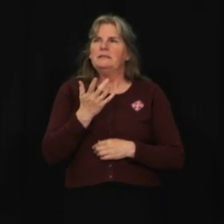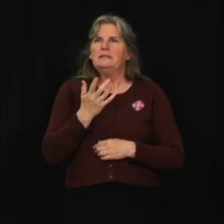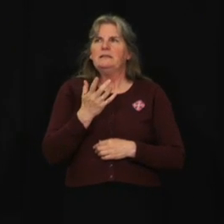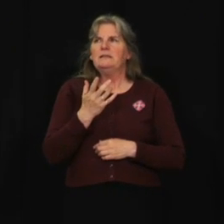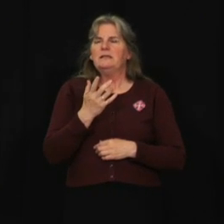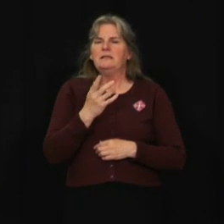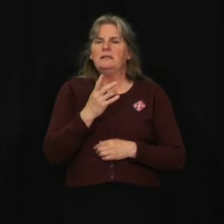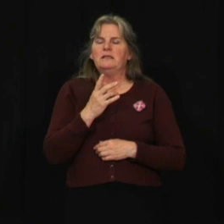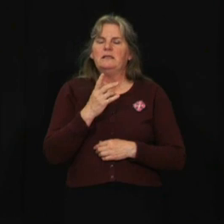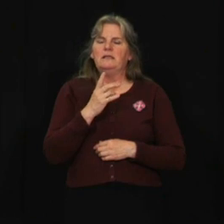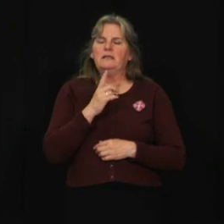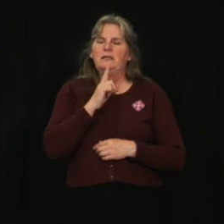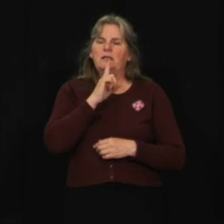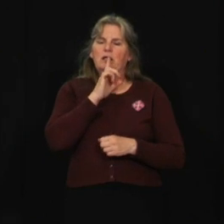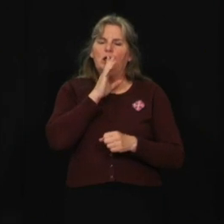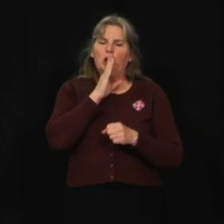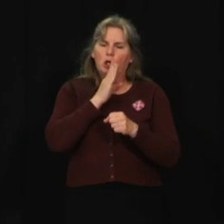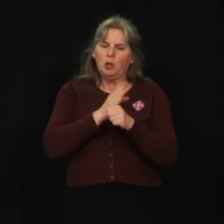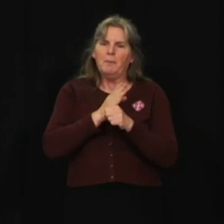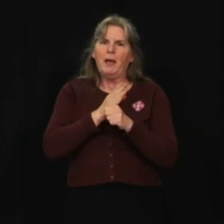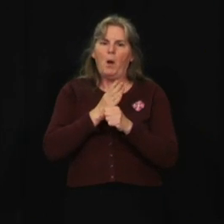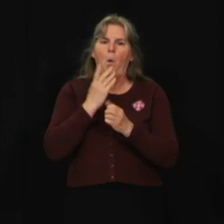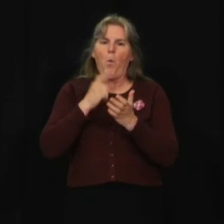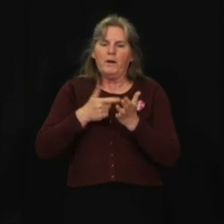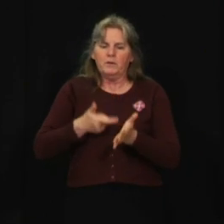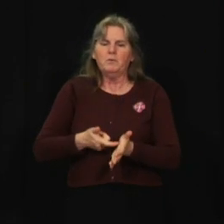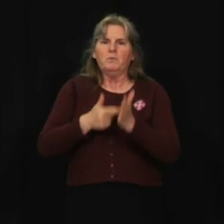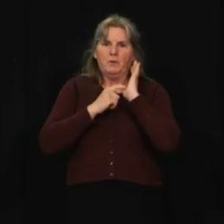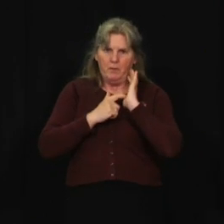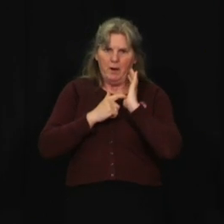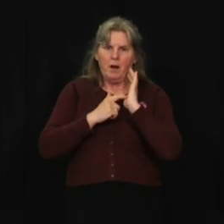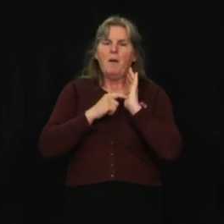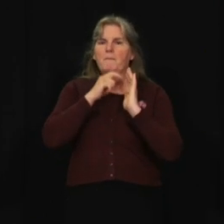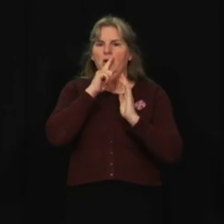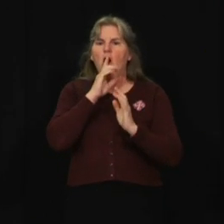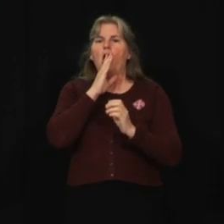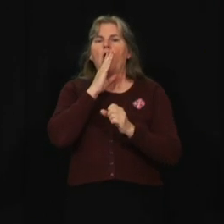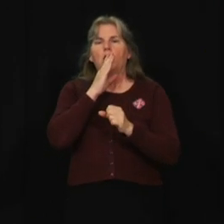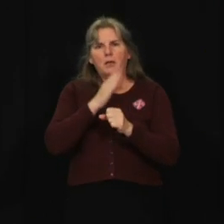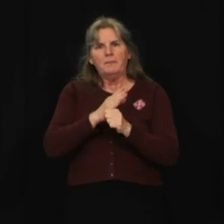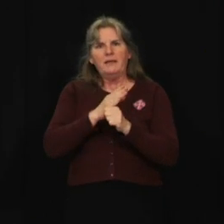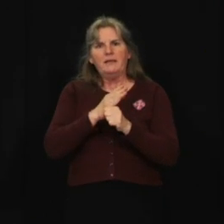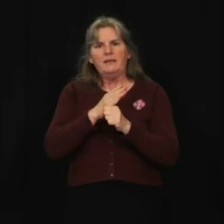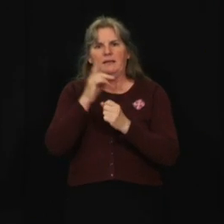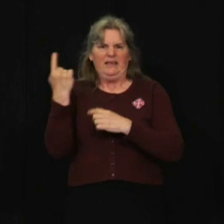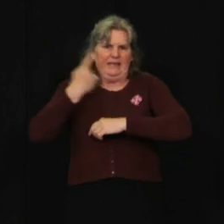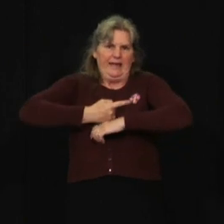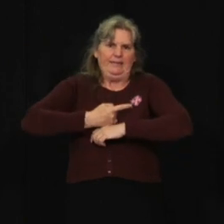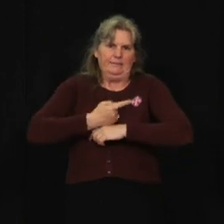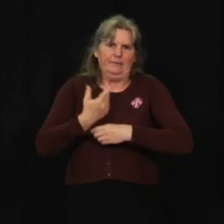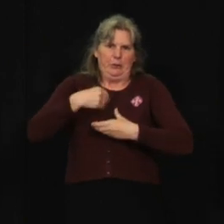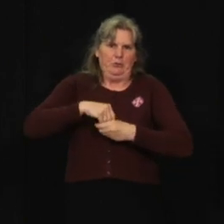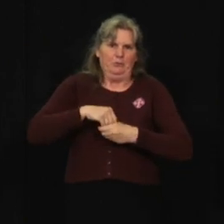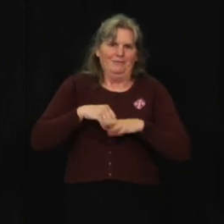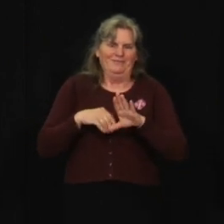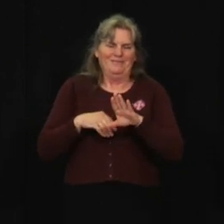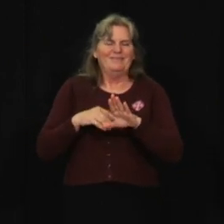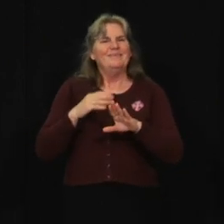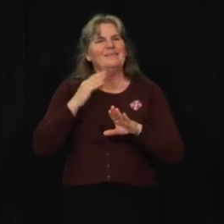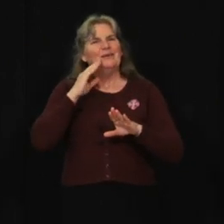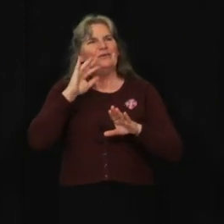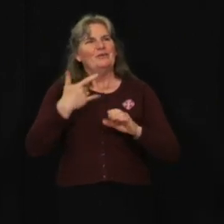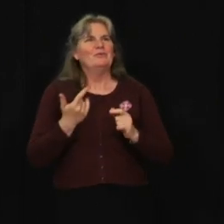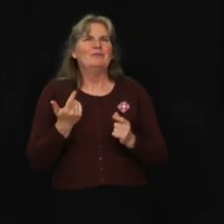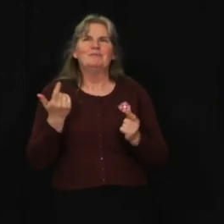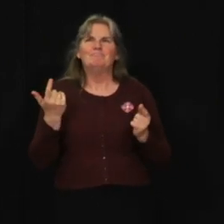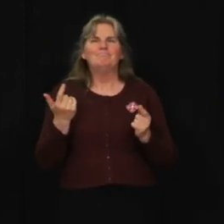the transition period between phases, but not commit to a time period for each phase. In reality, we're looking at